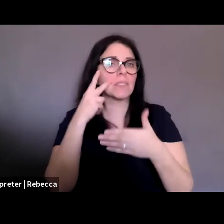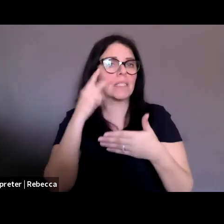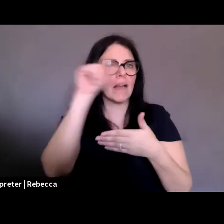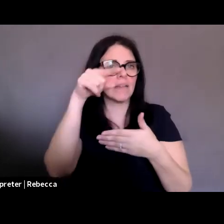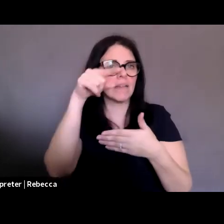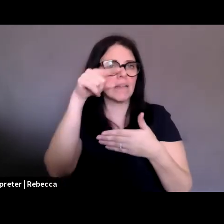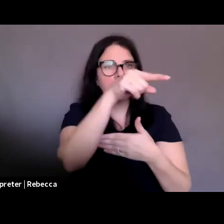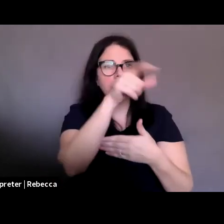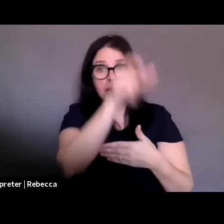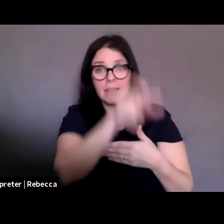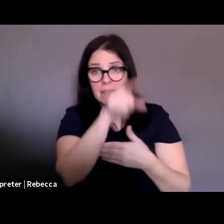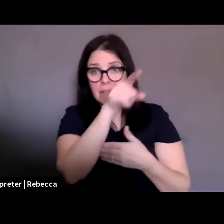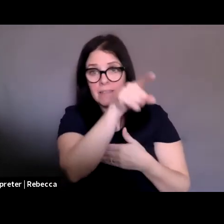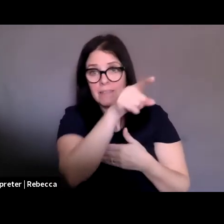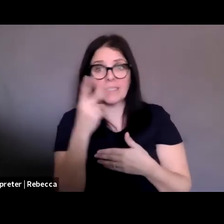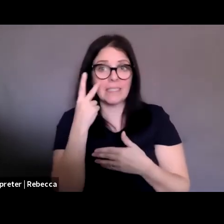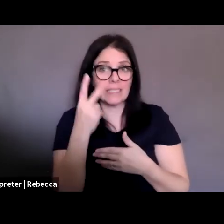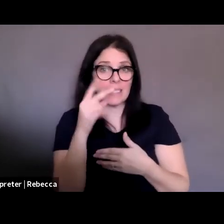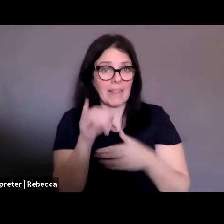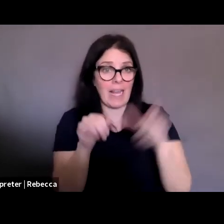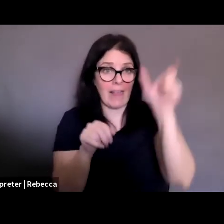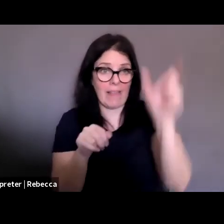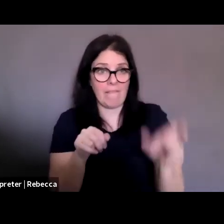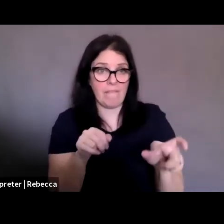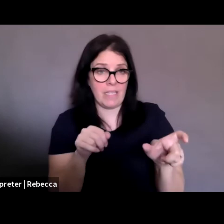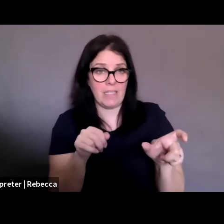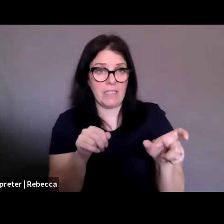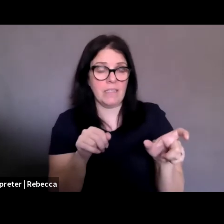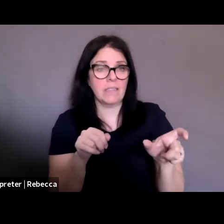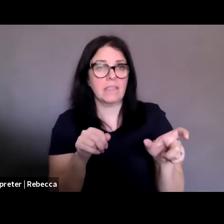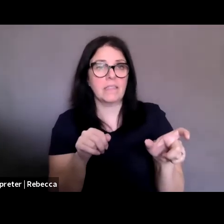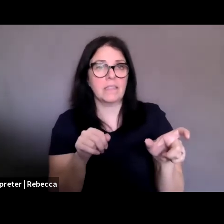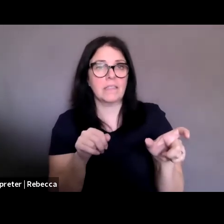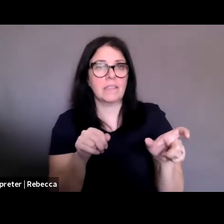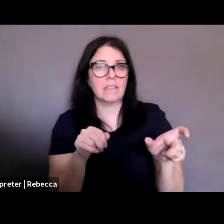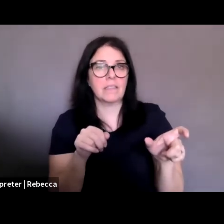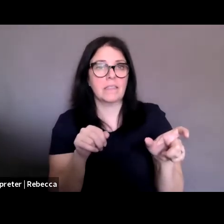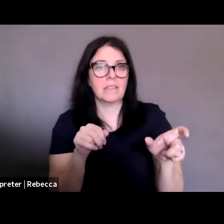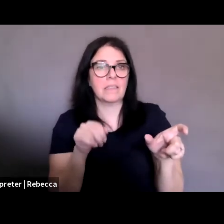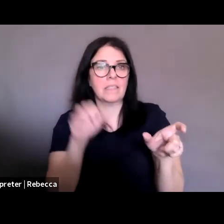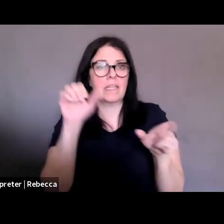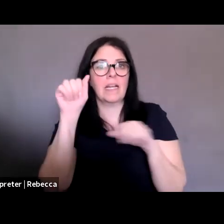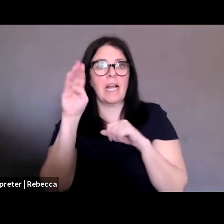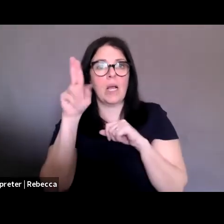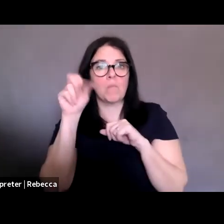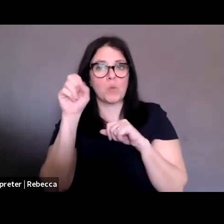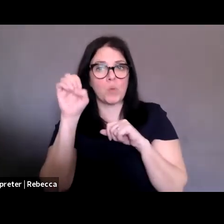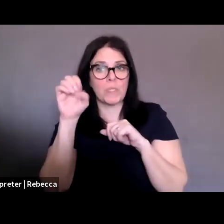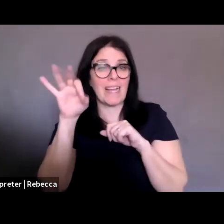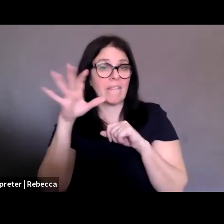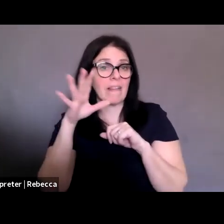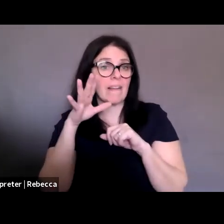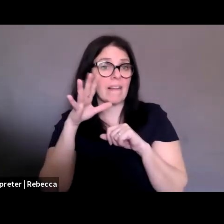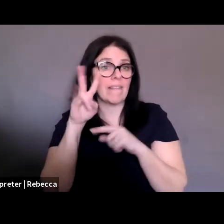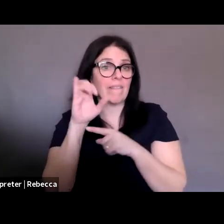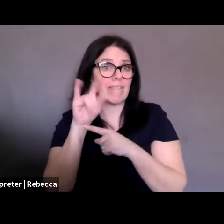see, if you see the left-hand column, it says upper left-hand corner, abuse of the victim parent and interference with the victim, which